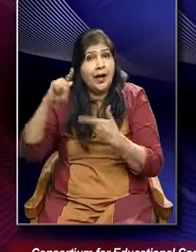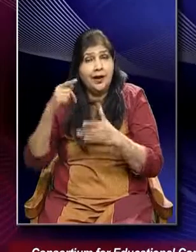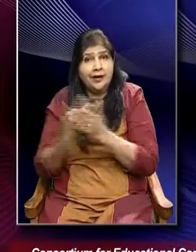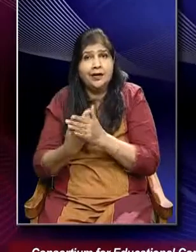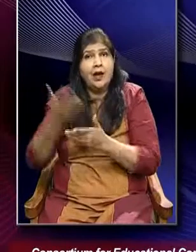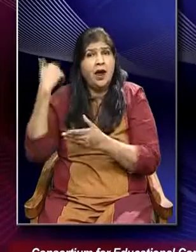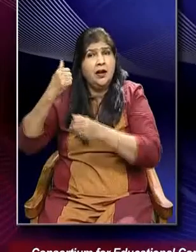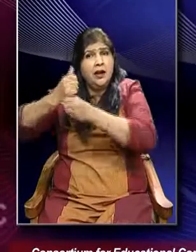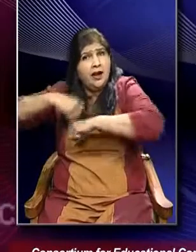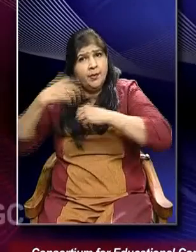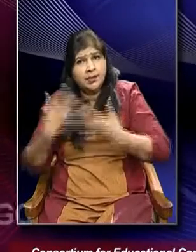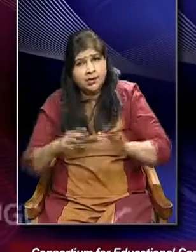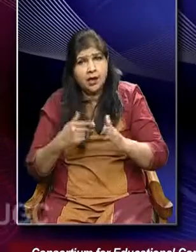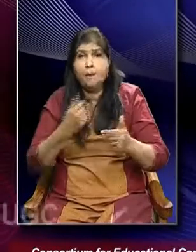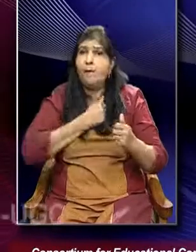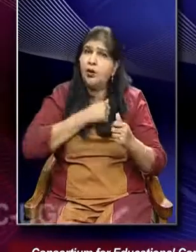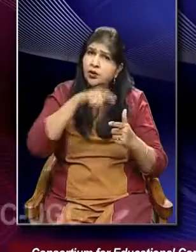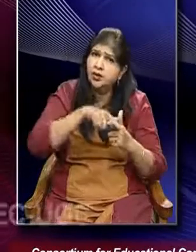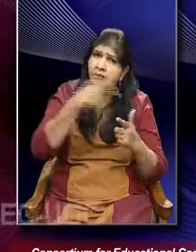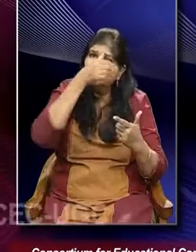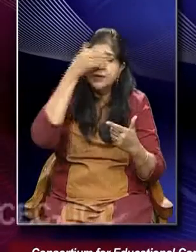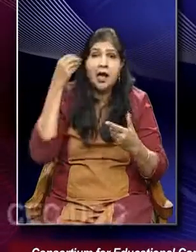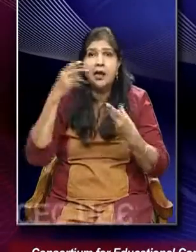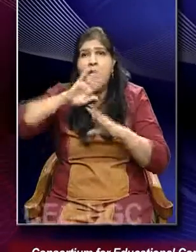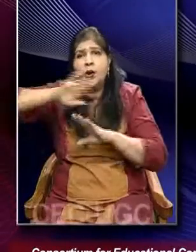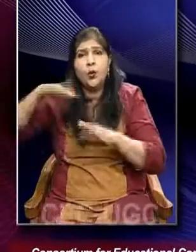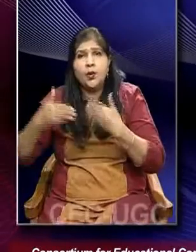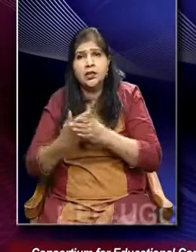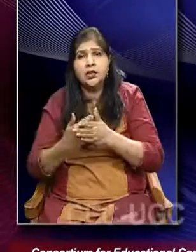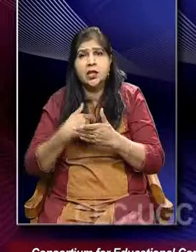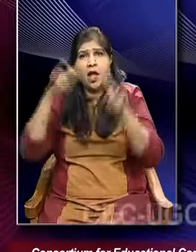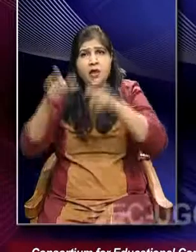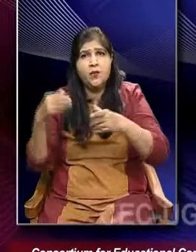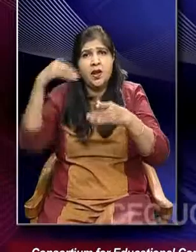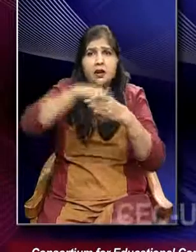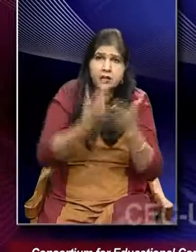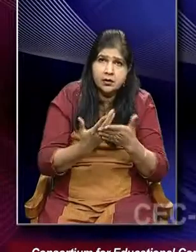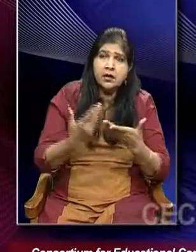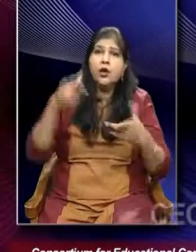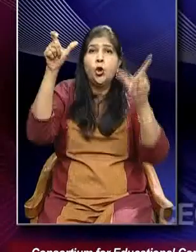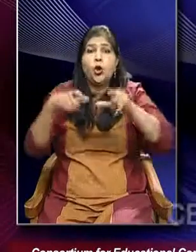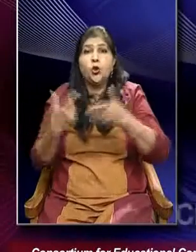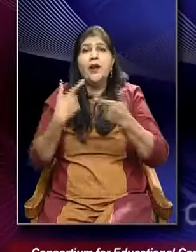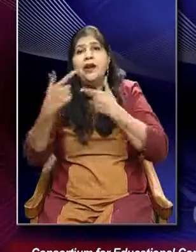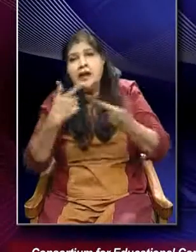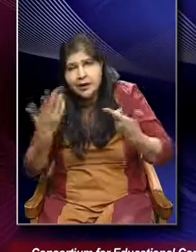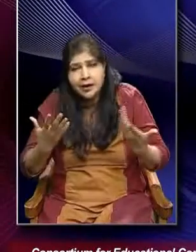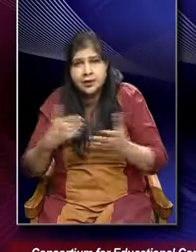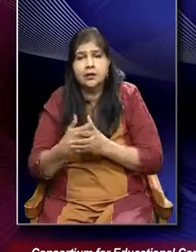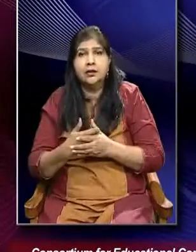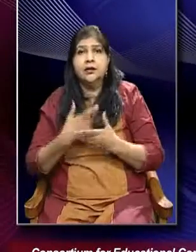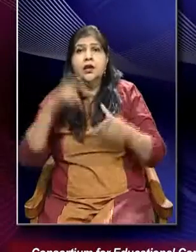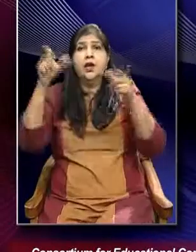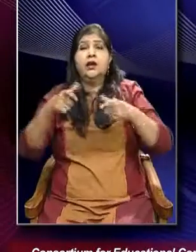damages done because of human interface, human interactions,